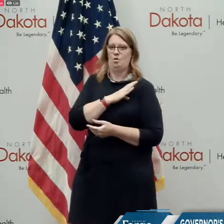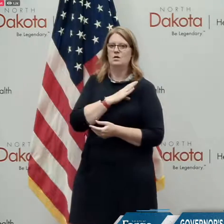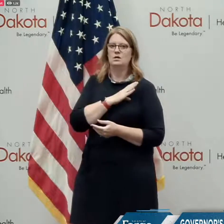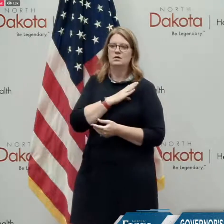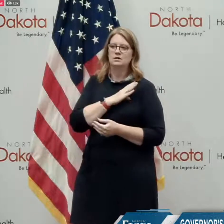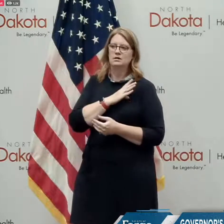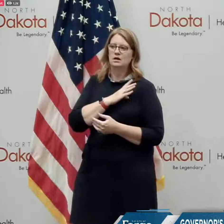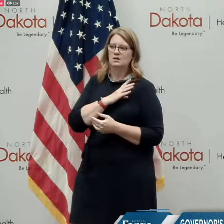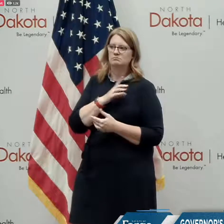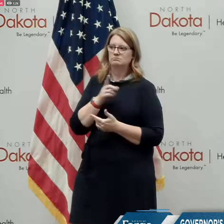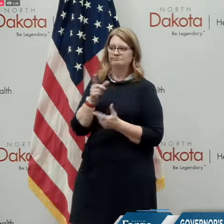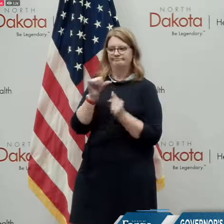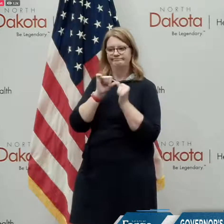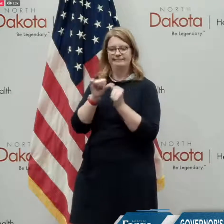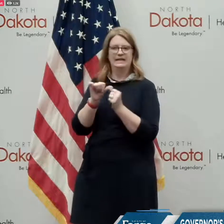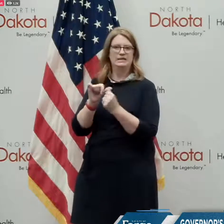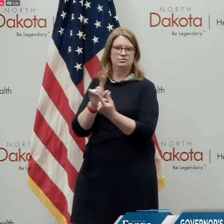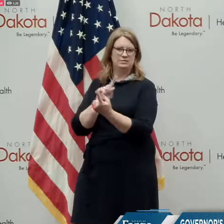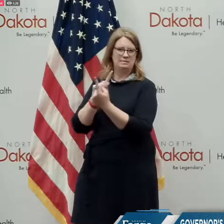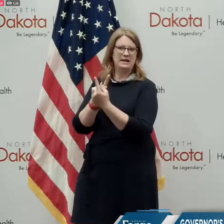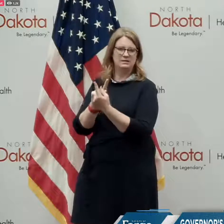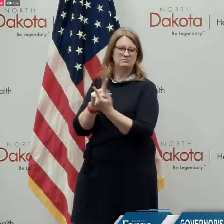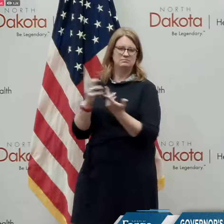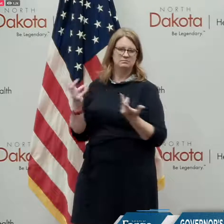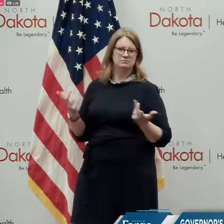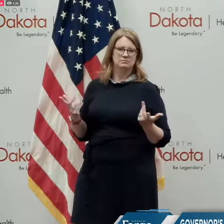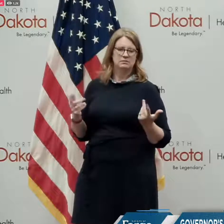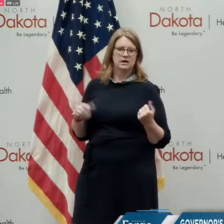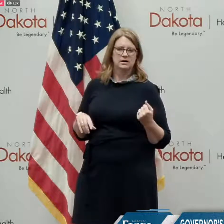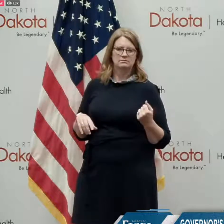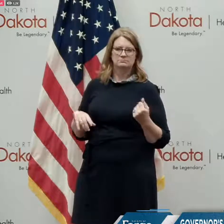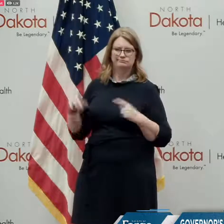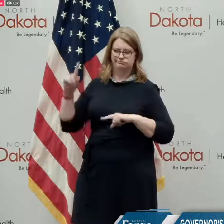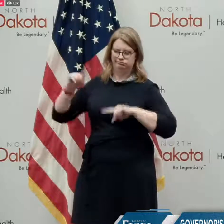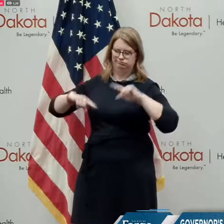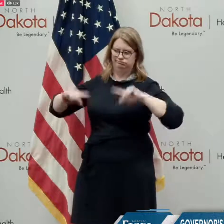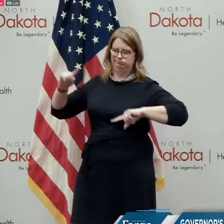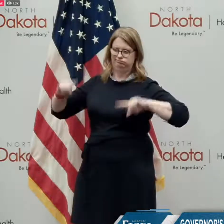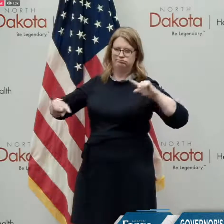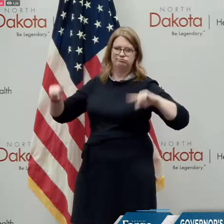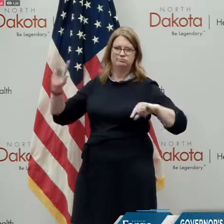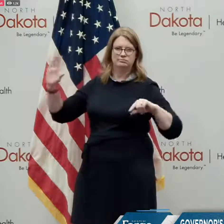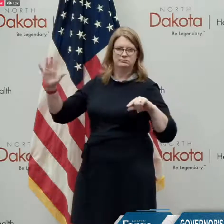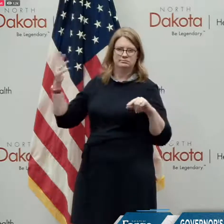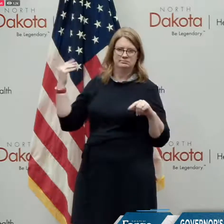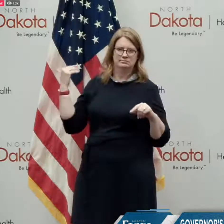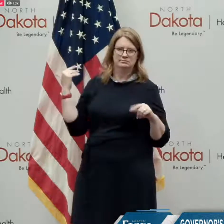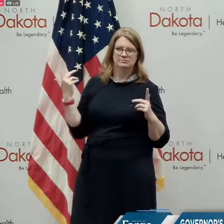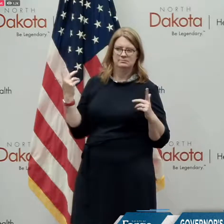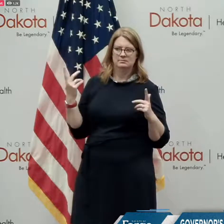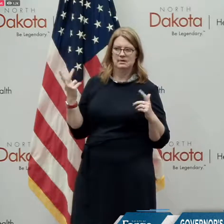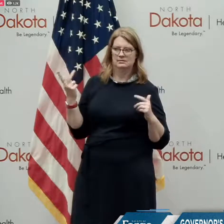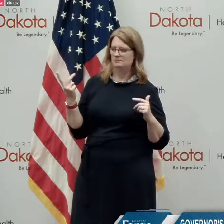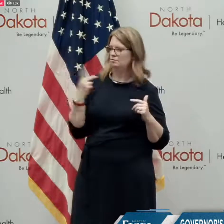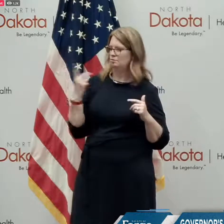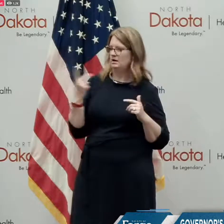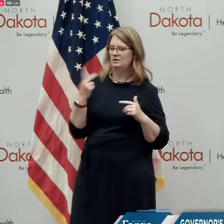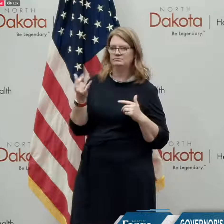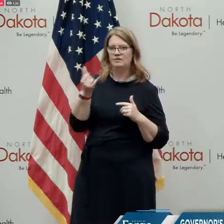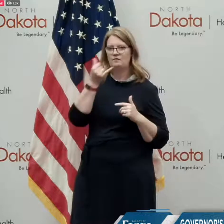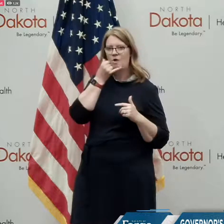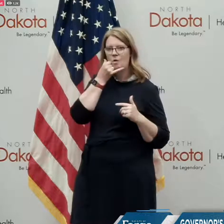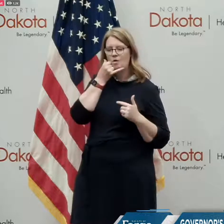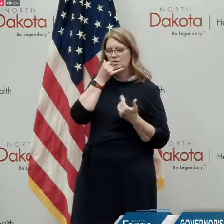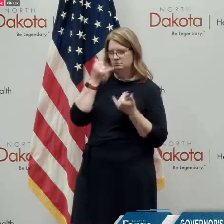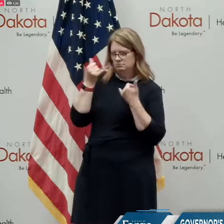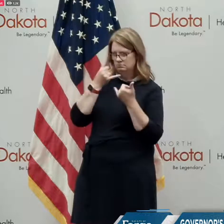meet through all this time, and there's a variety of other things. But I'm in regular phone contact with